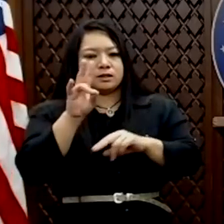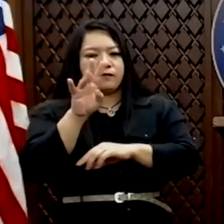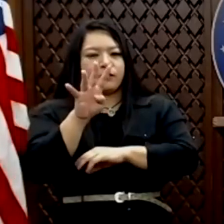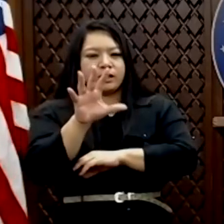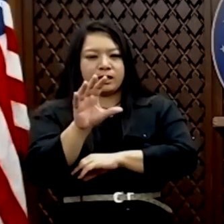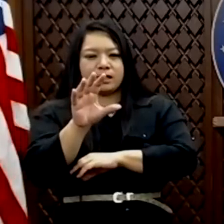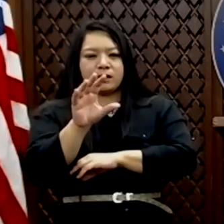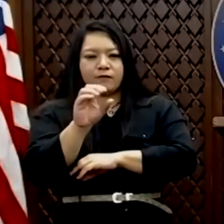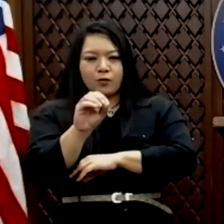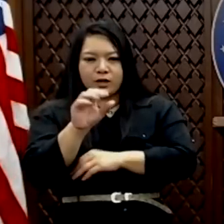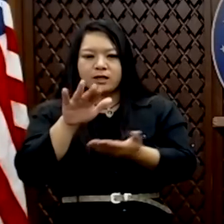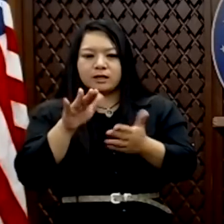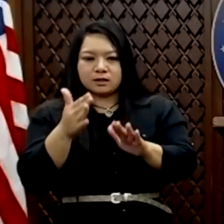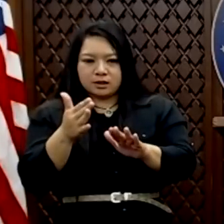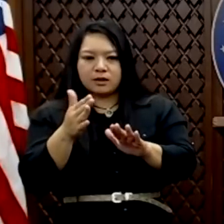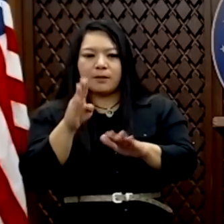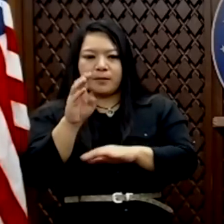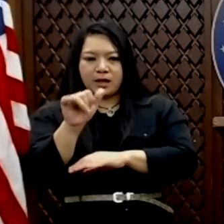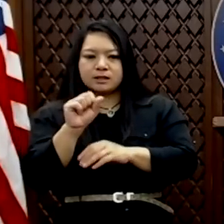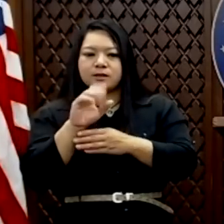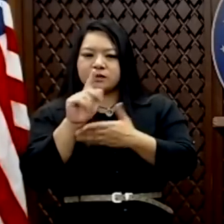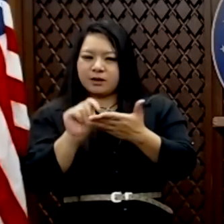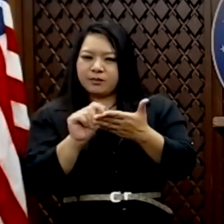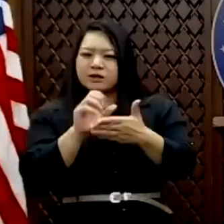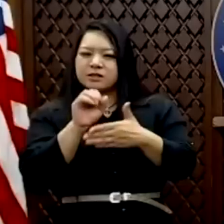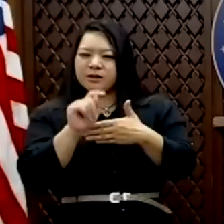deaths, although by September. Is that accurate?